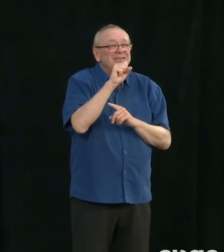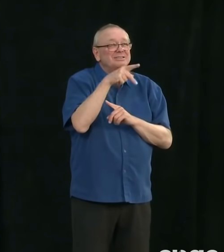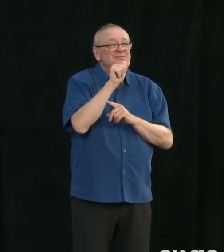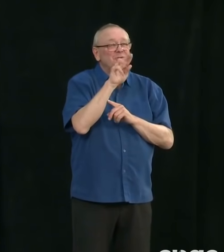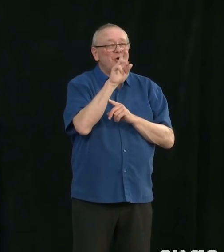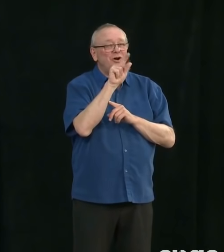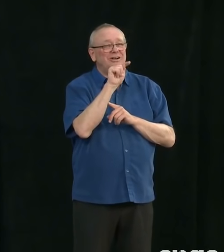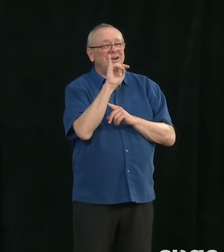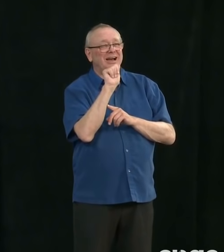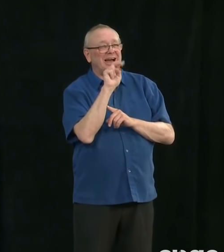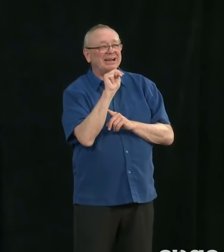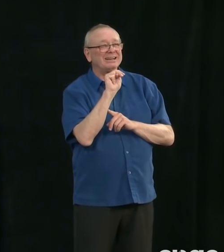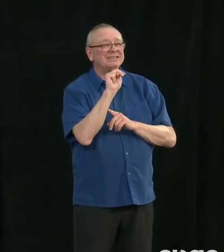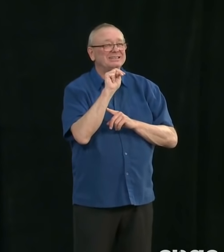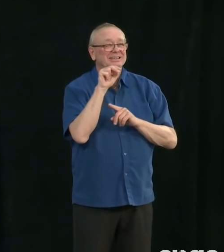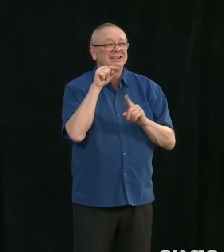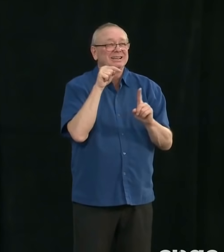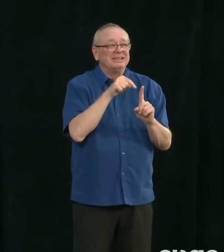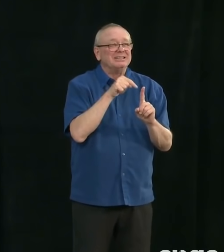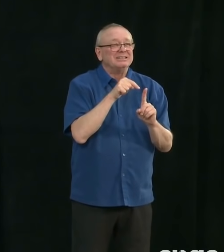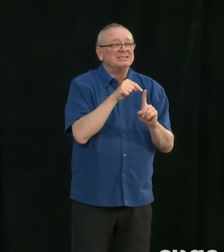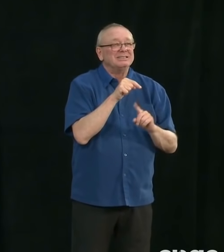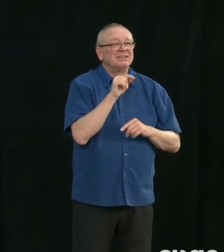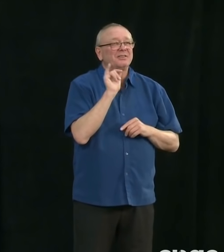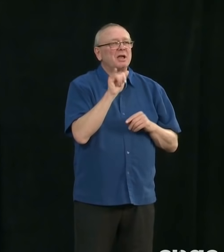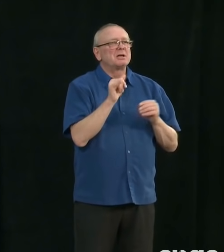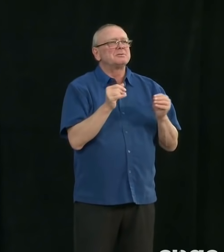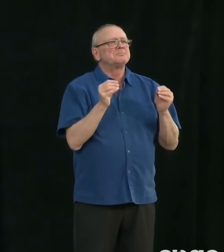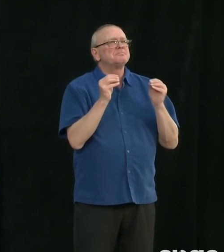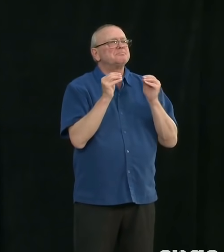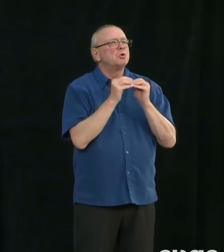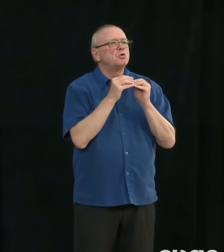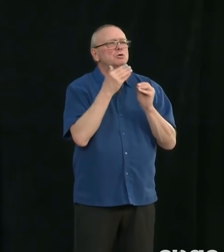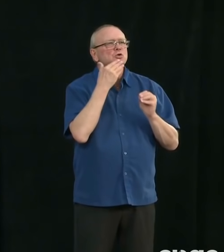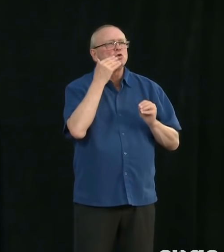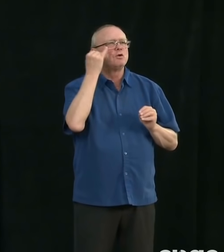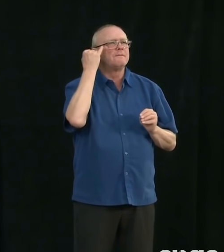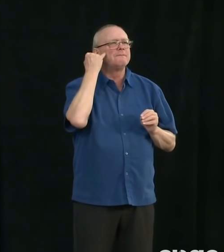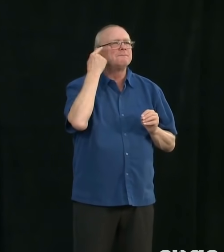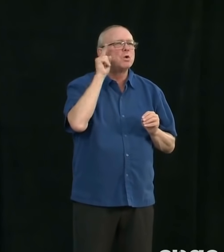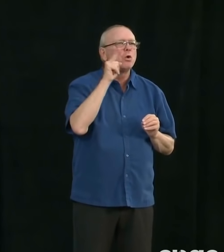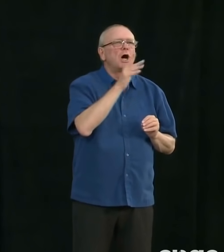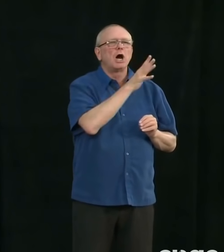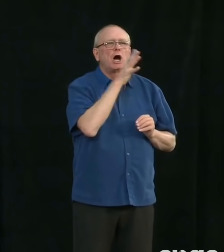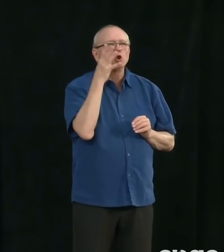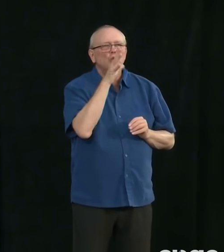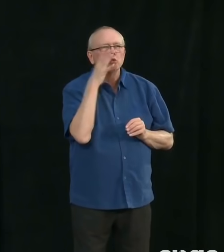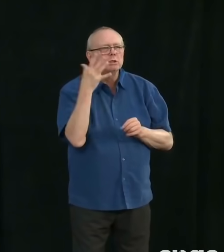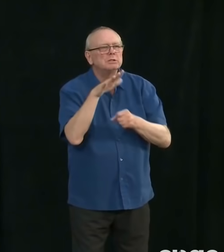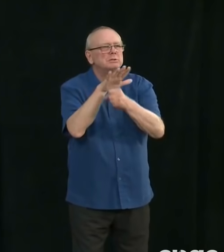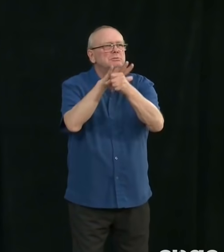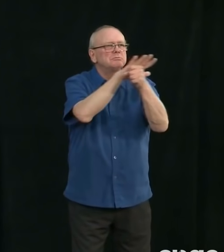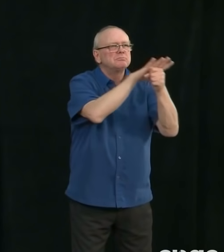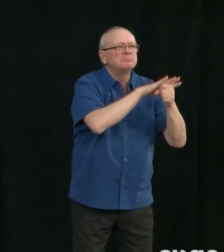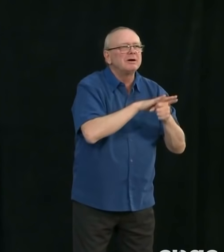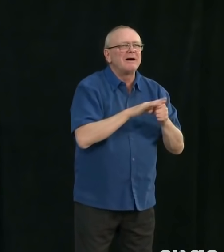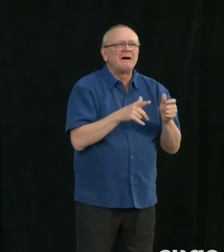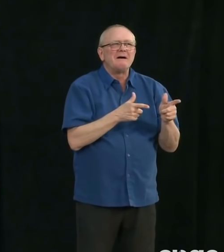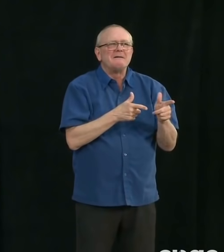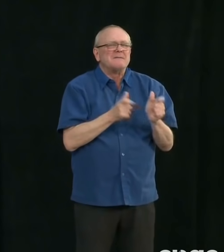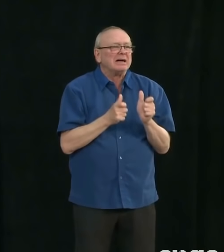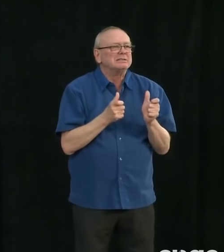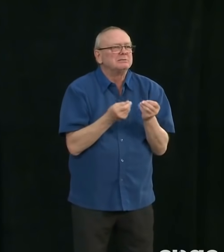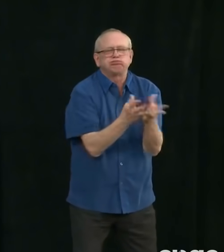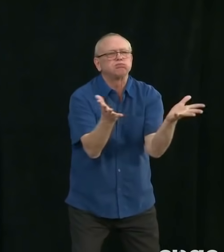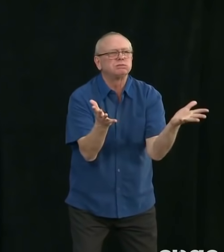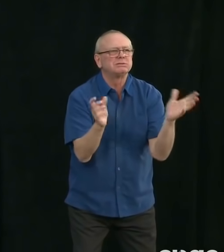deployed more in rural areas in order to decrease turnaround testing time, they were never meant to be high volume tests,